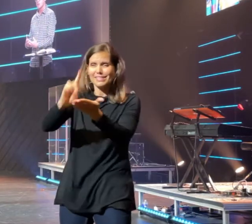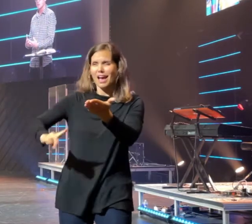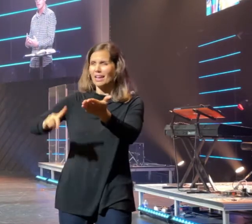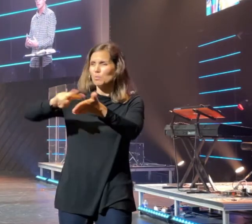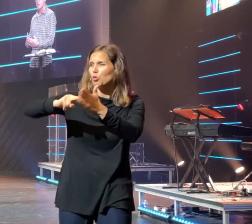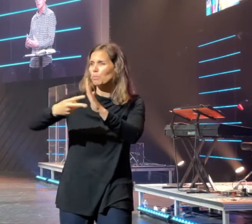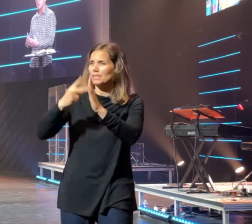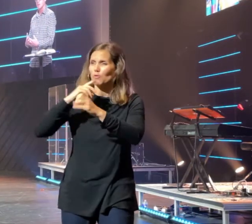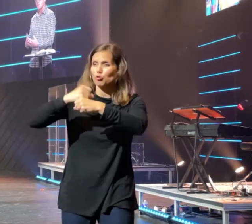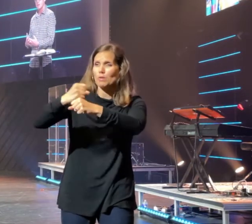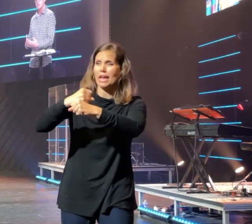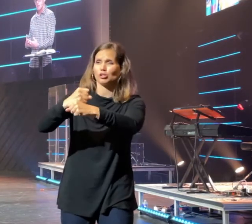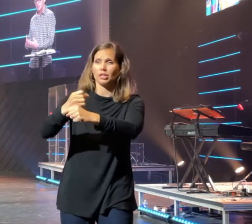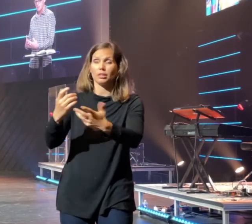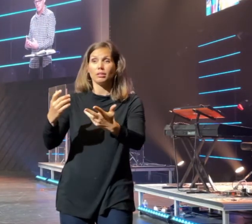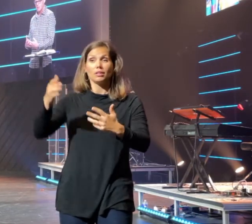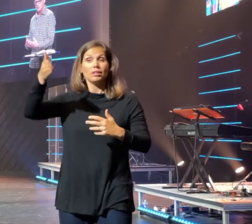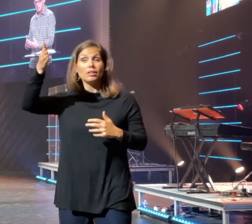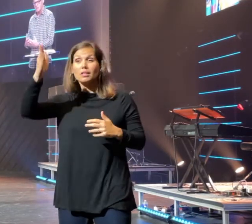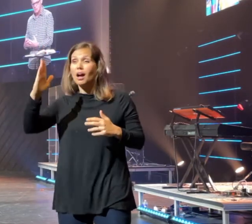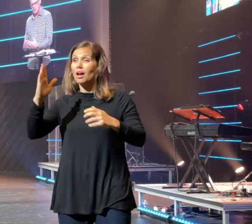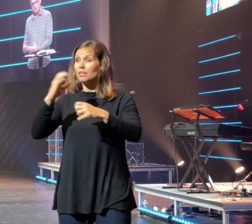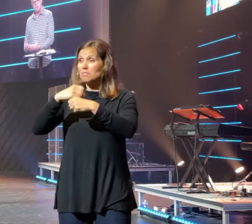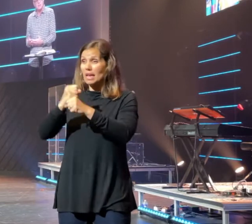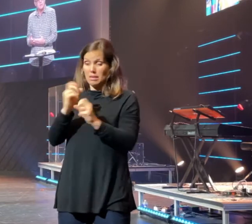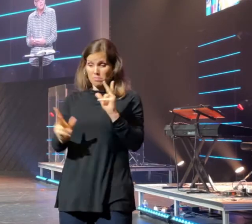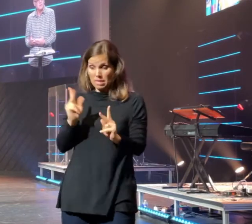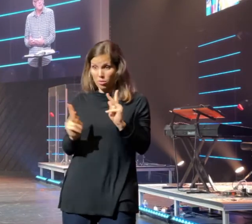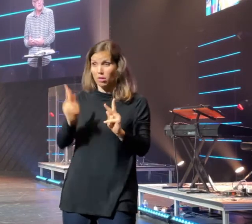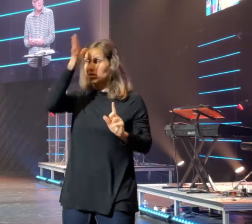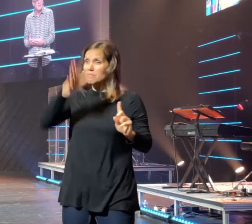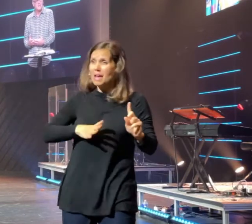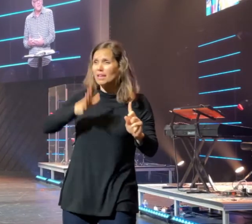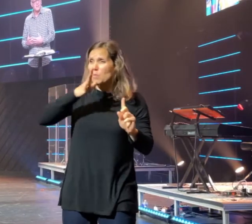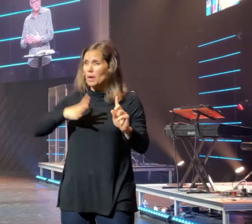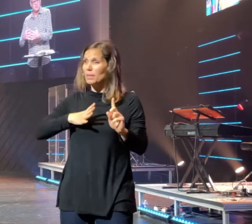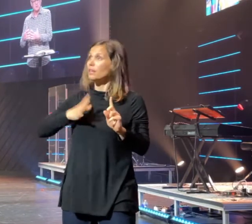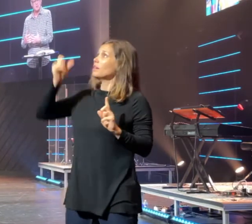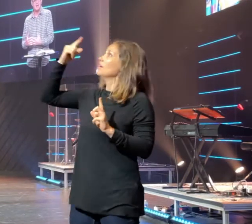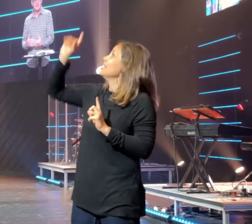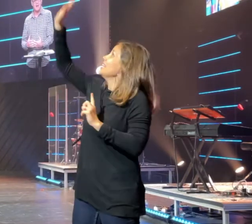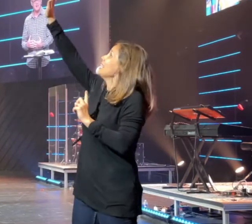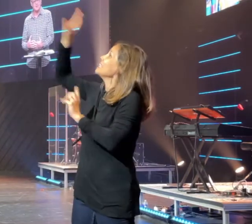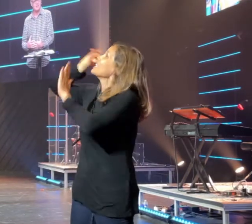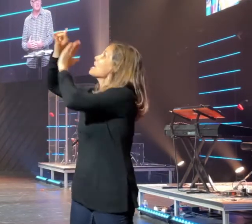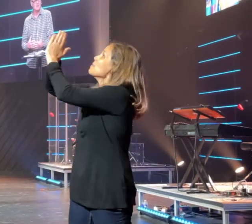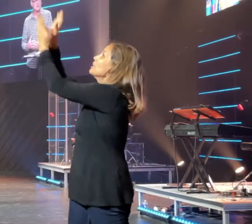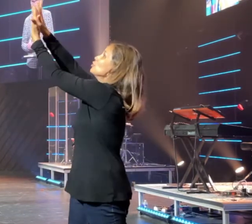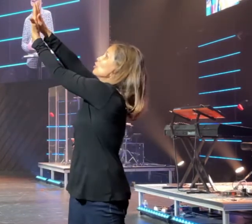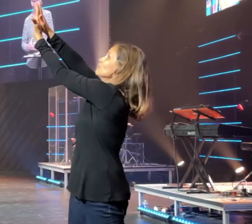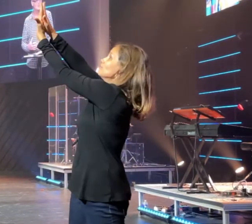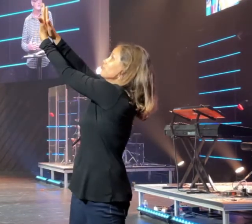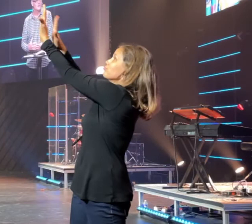purpose. You know, God created humanity, men and women, in his image. And that's just not that it doesn't mean you look like God, you know, sort of two